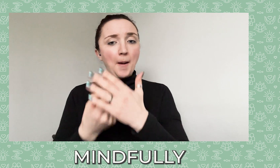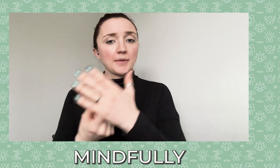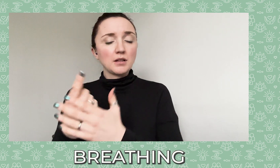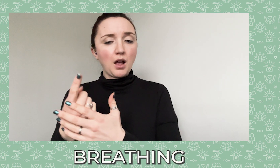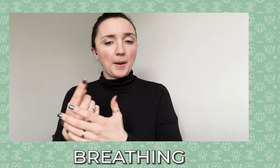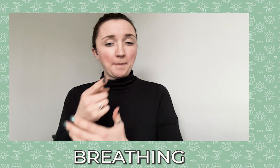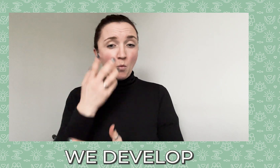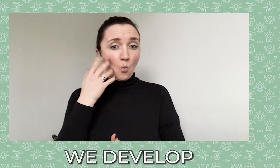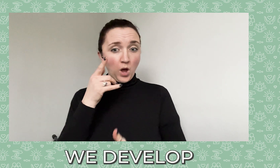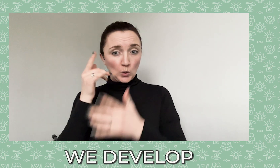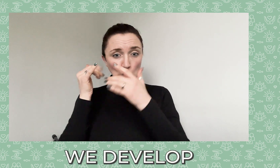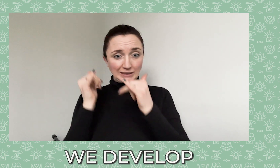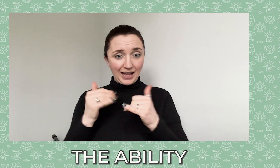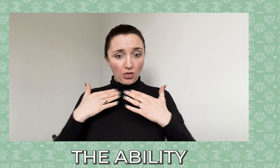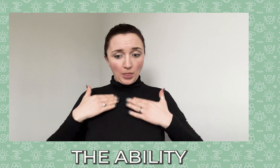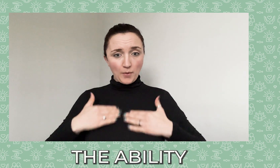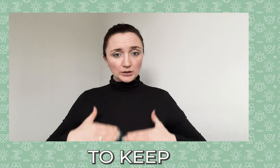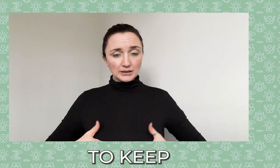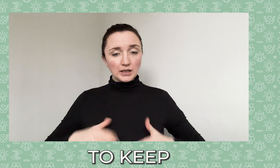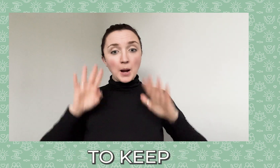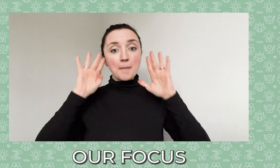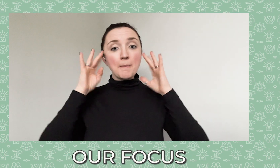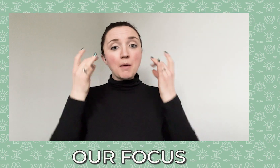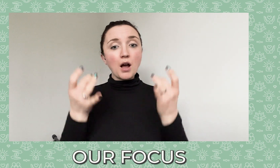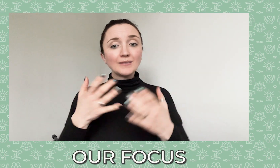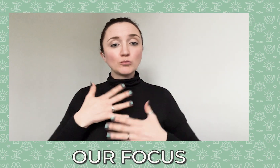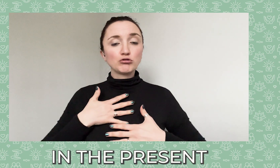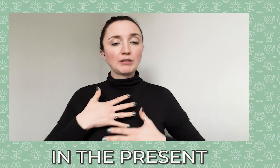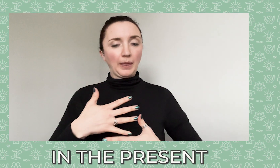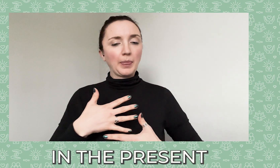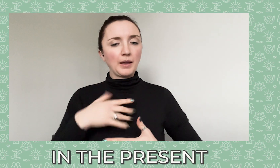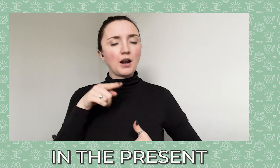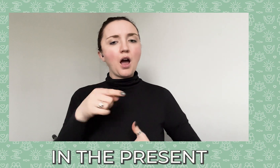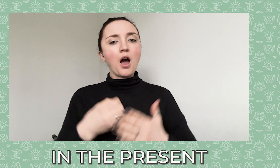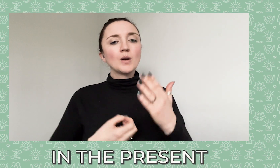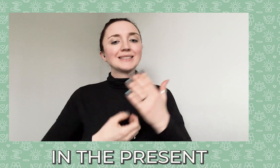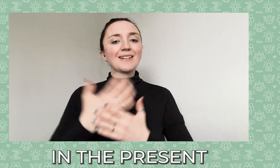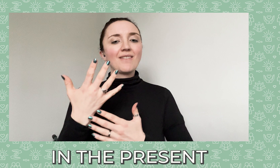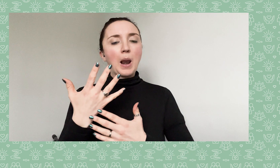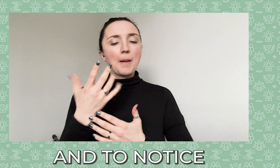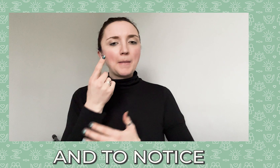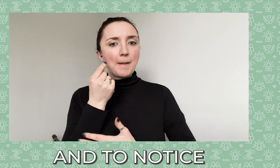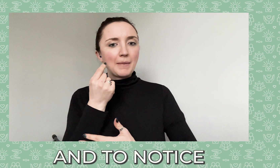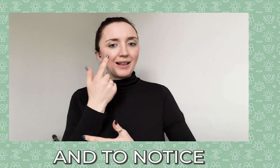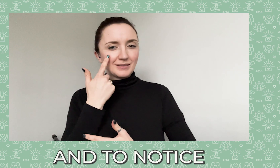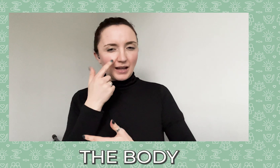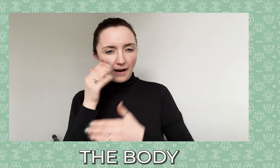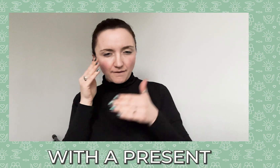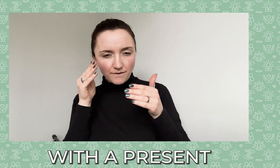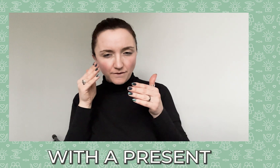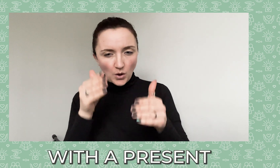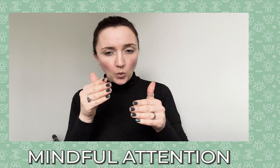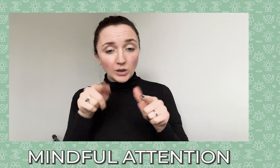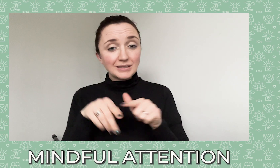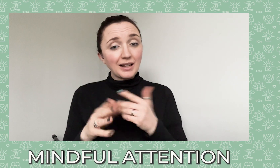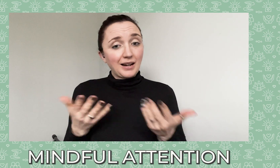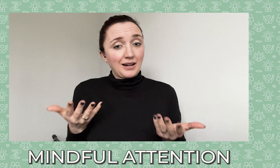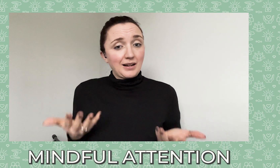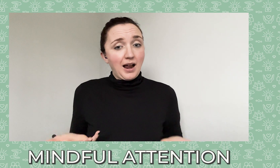mindfully breathing, we develop the ability to keep our focus in the present. And to notice the body with a present mindful attention